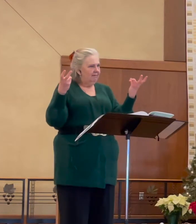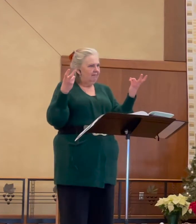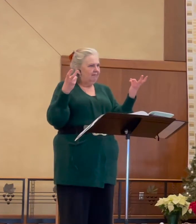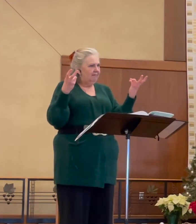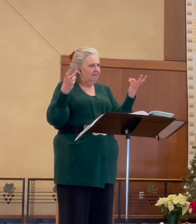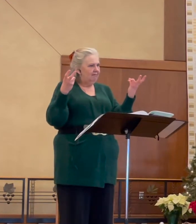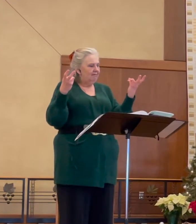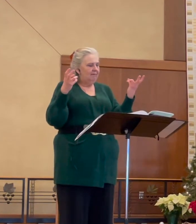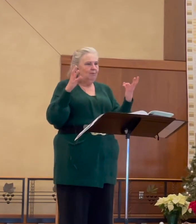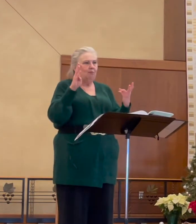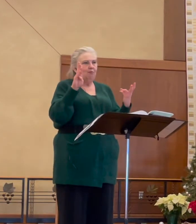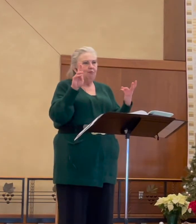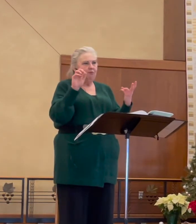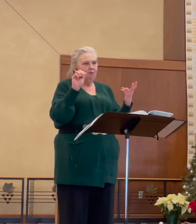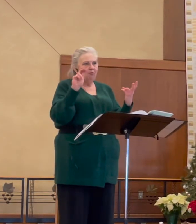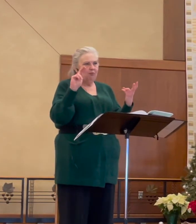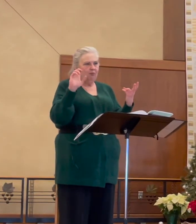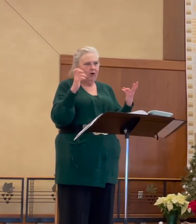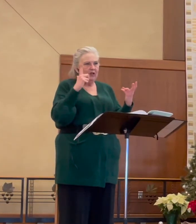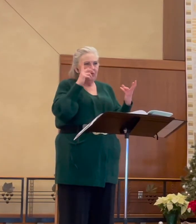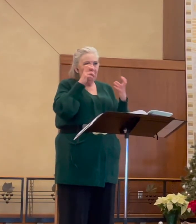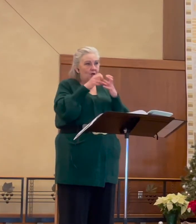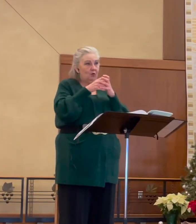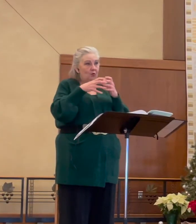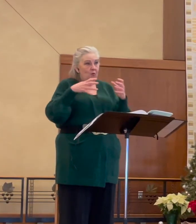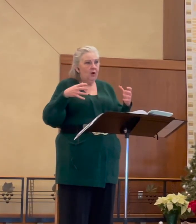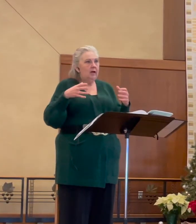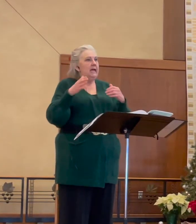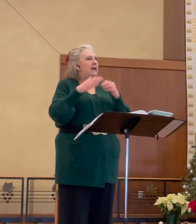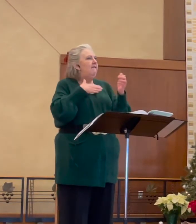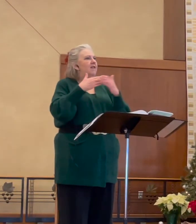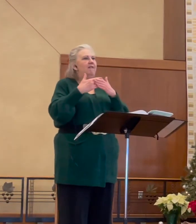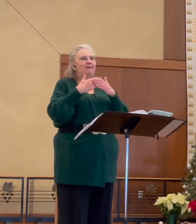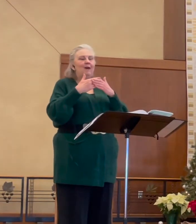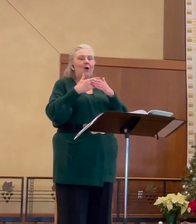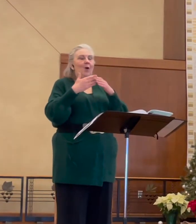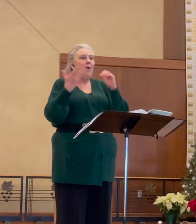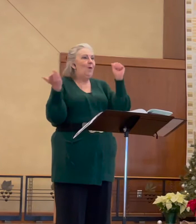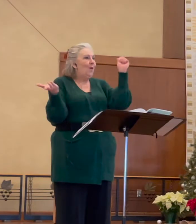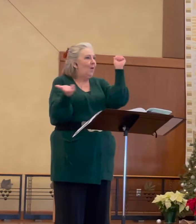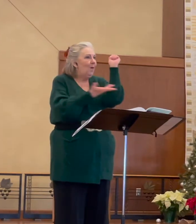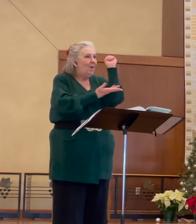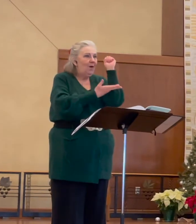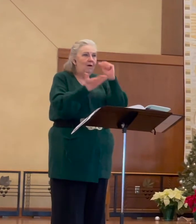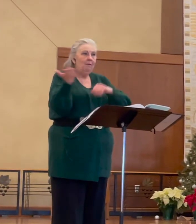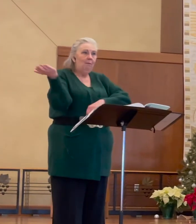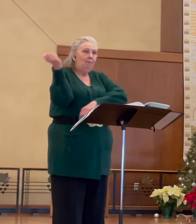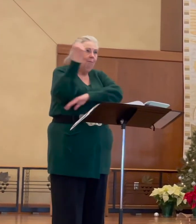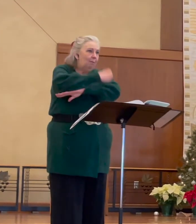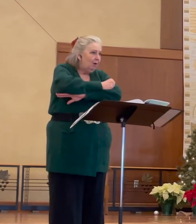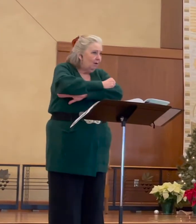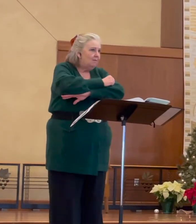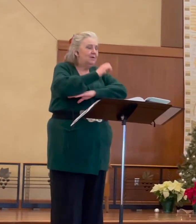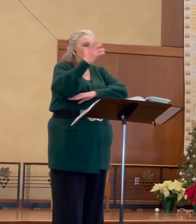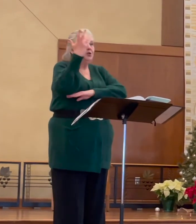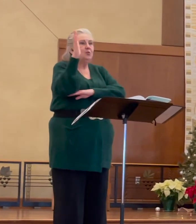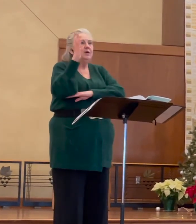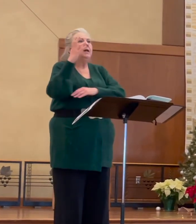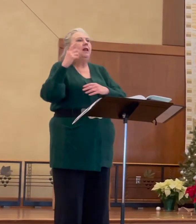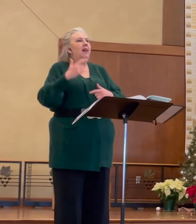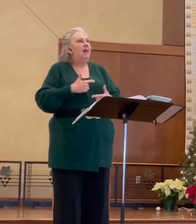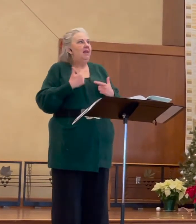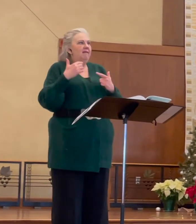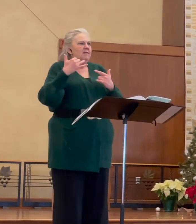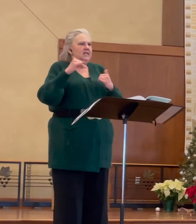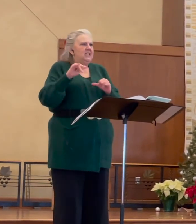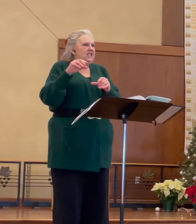God designed trees this way, that even when they've been cut, there is life that wants to come up. But the ultimate branch